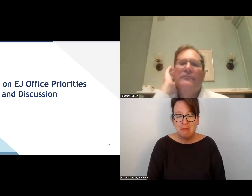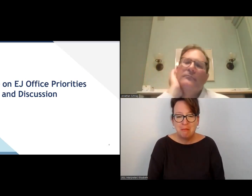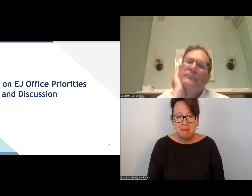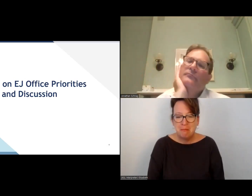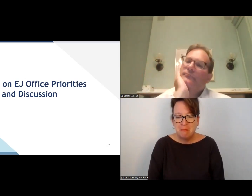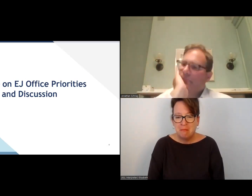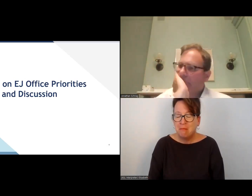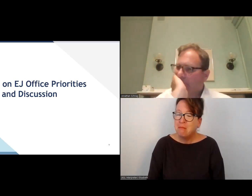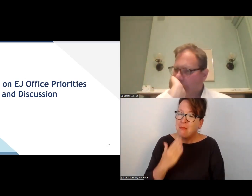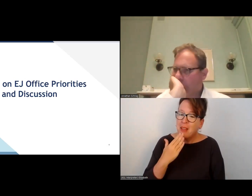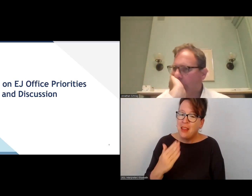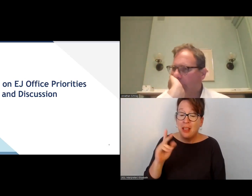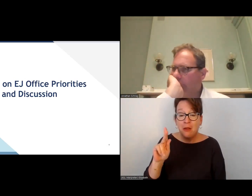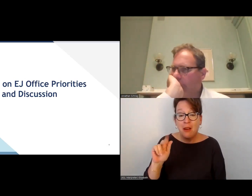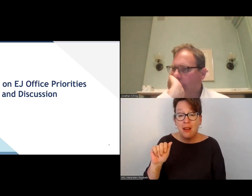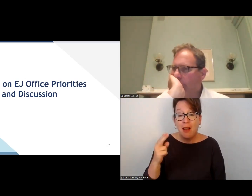Thank you. Kalila.